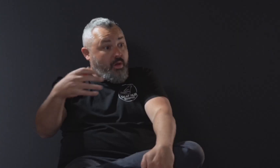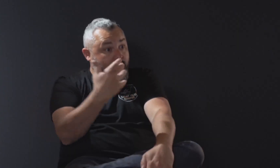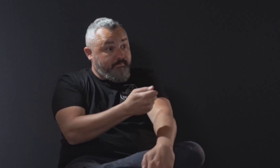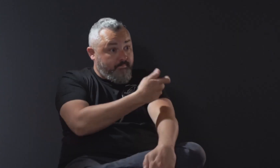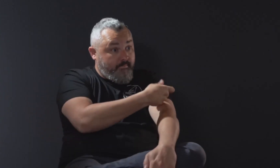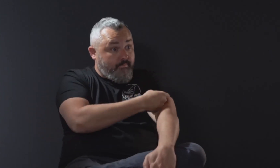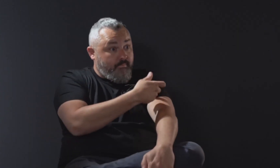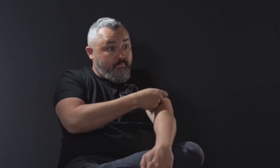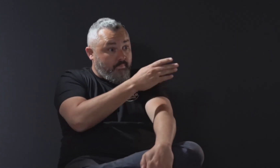Oh, you had more than one?